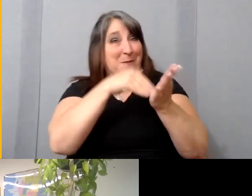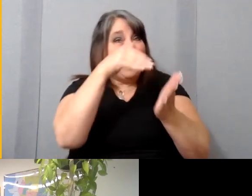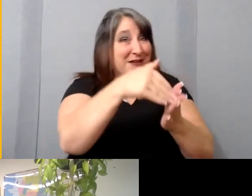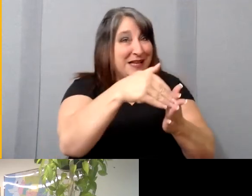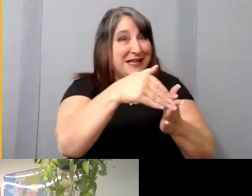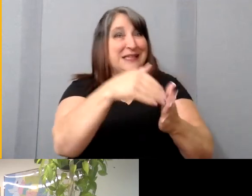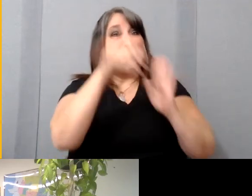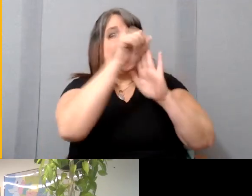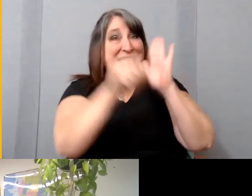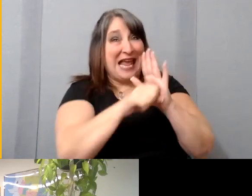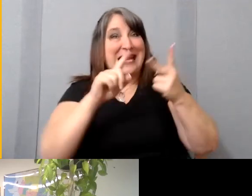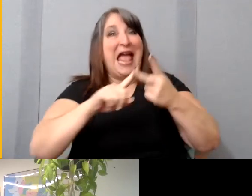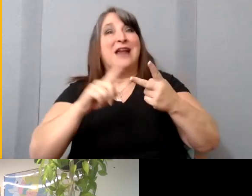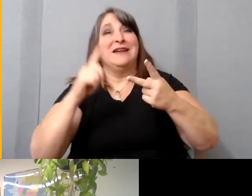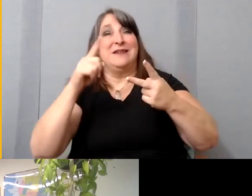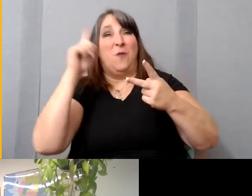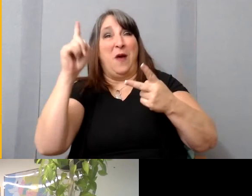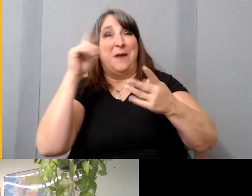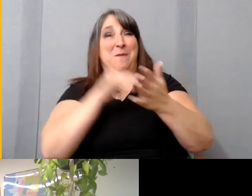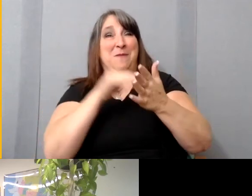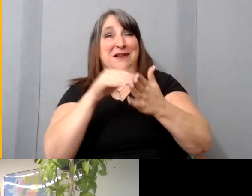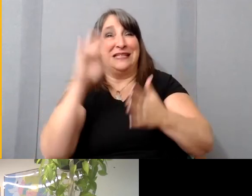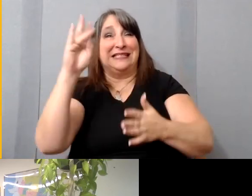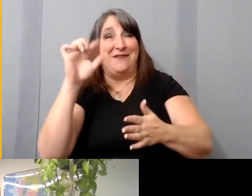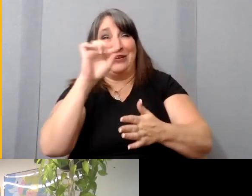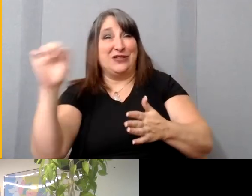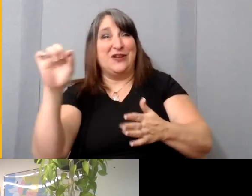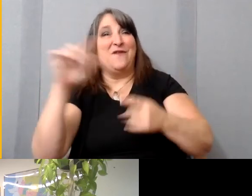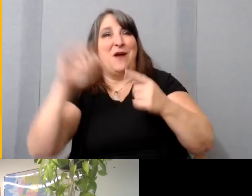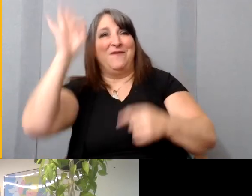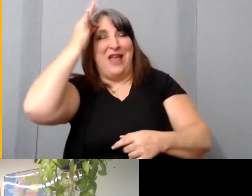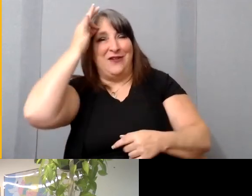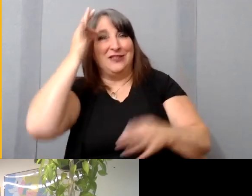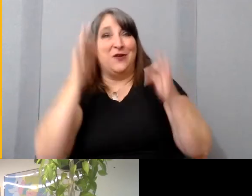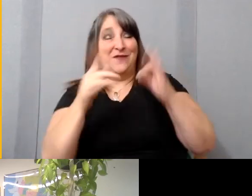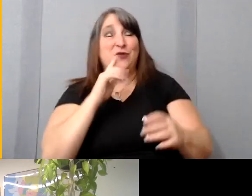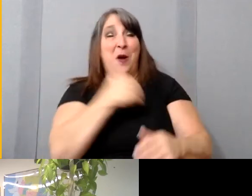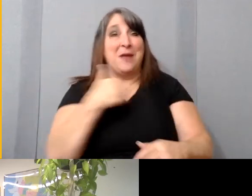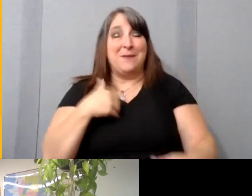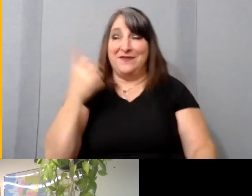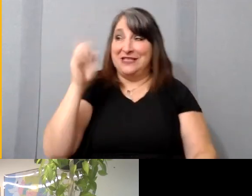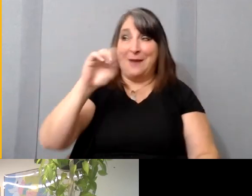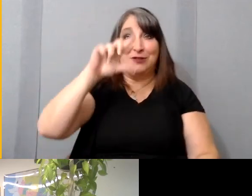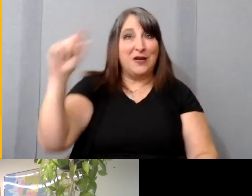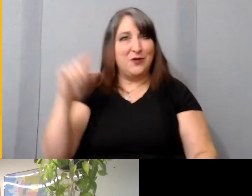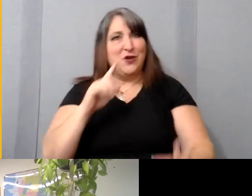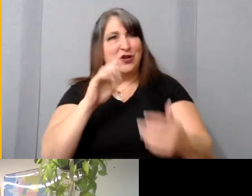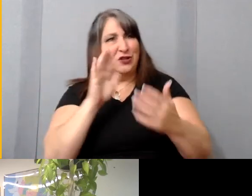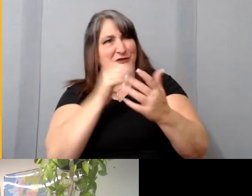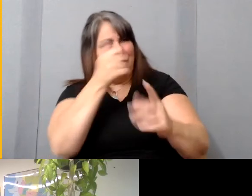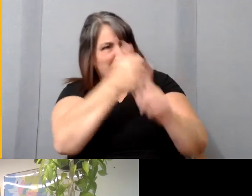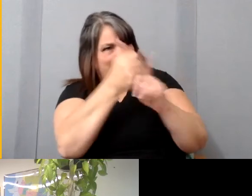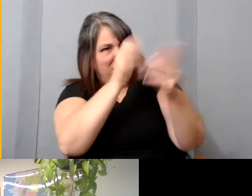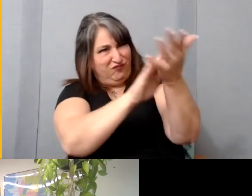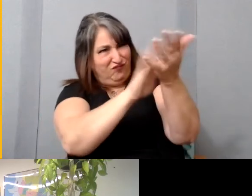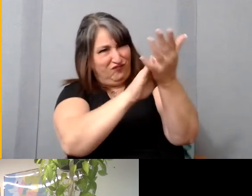state side. So if you raised, if you donated, if you were a member of DEM 2020, please give yourself a hand.